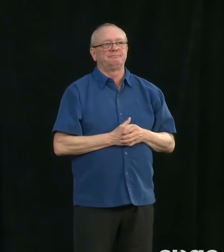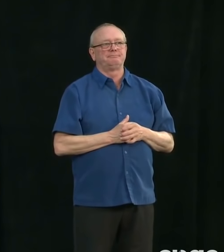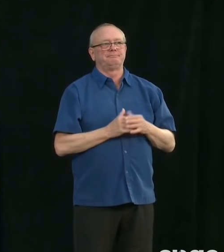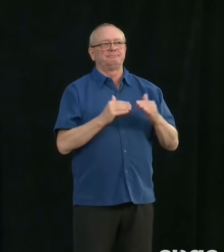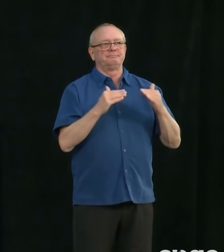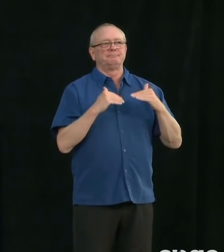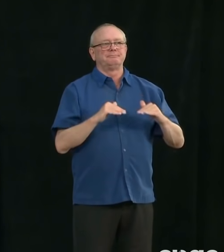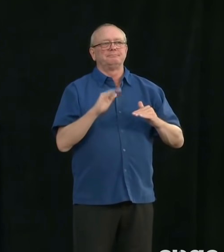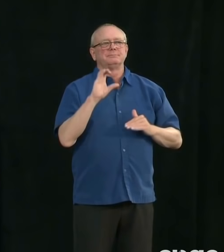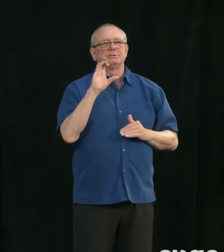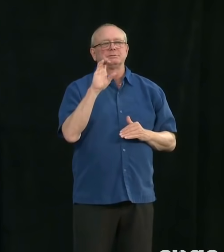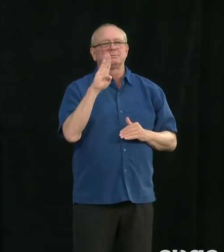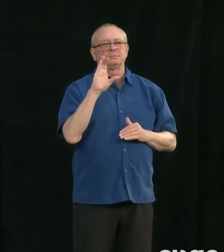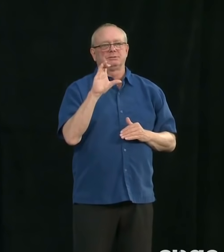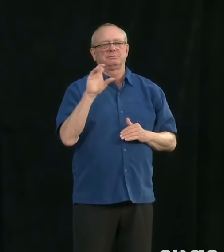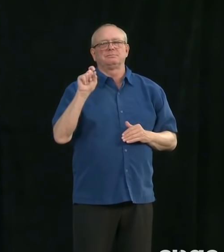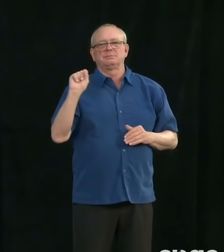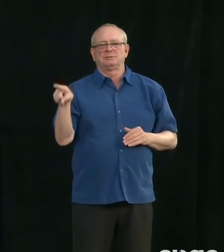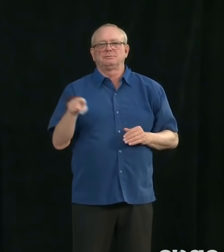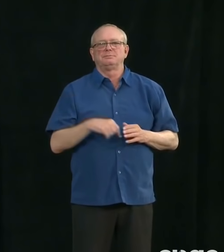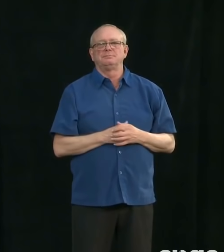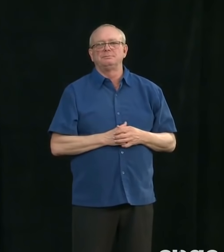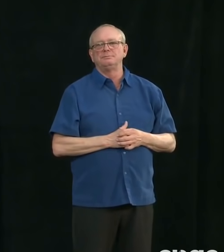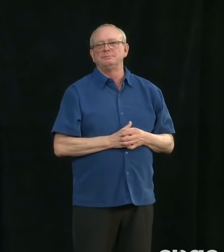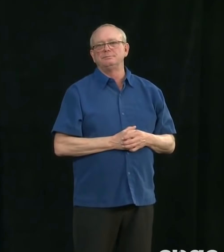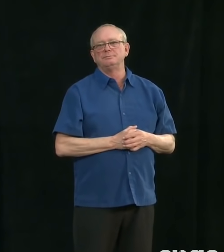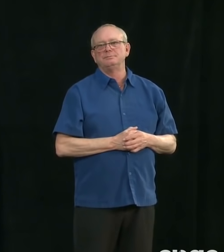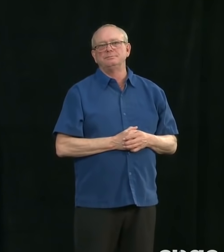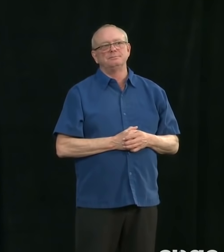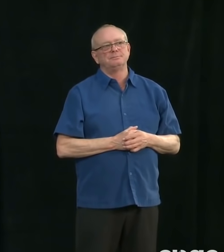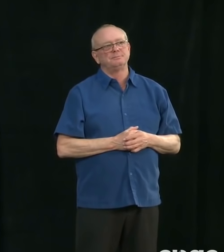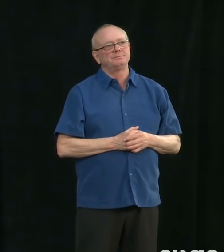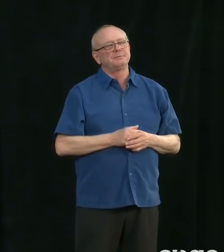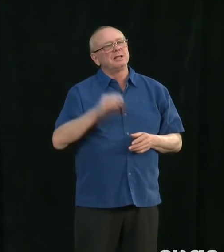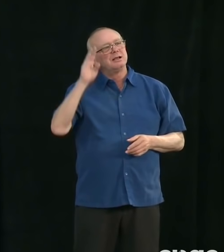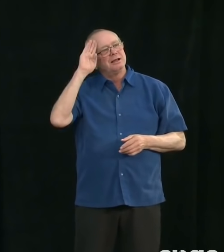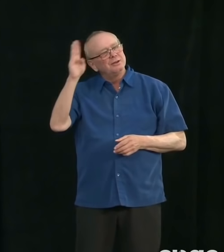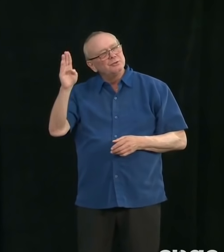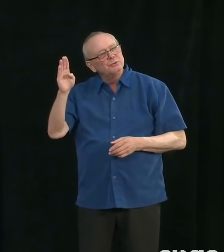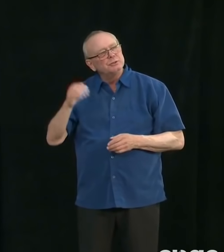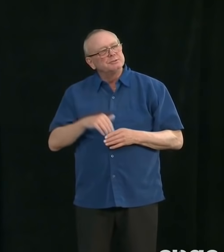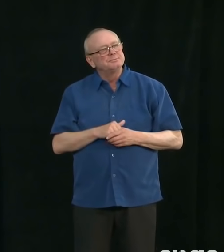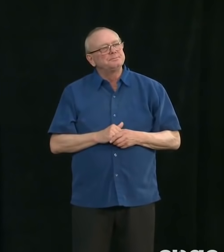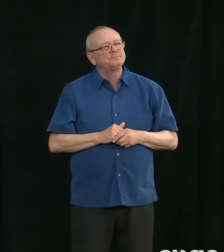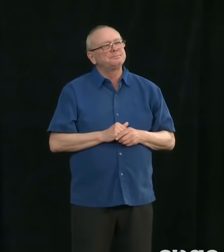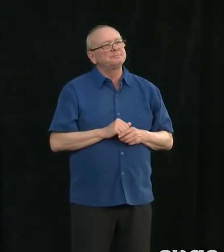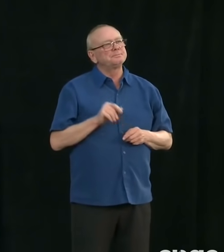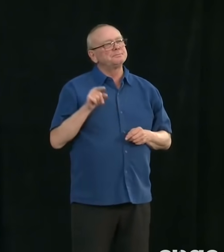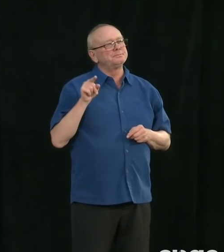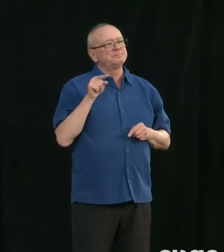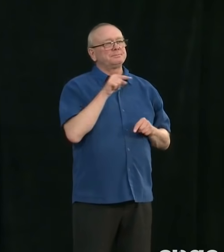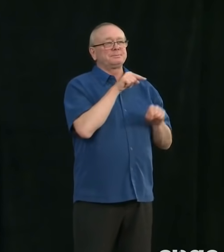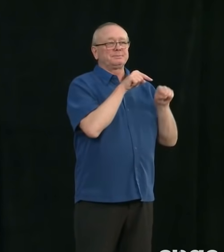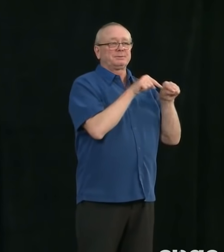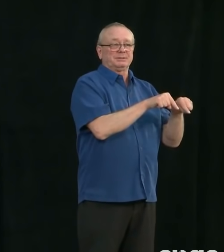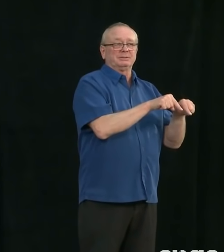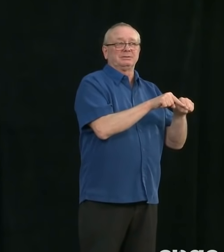Hi there. Thanks for taking my question. I'm curious about the expanded capacity for tests. You alluded